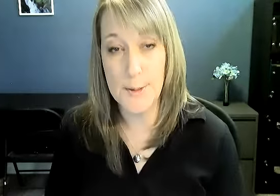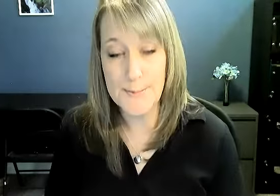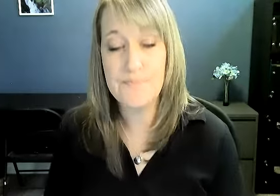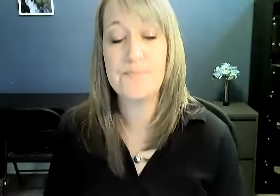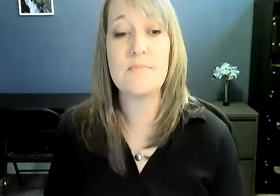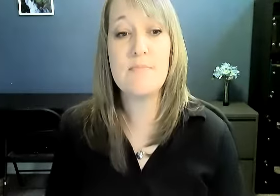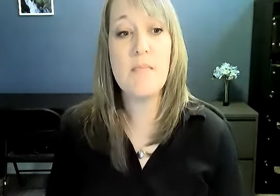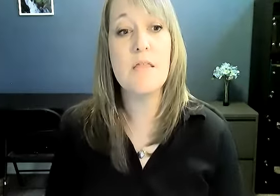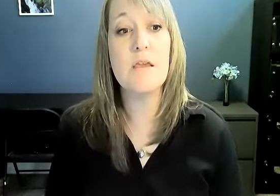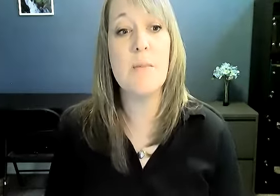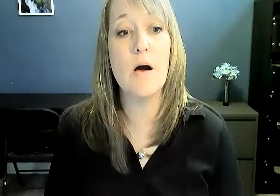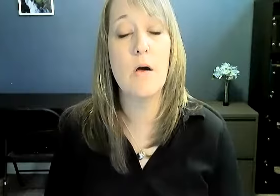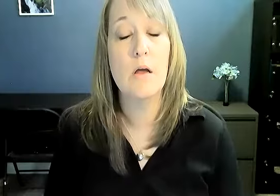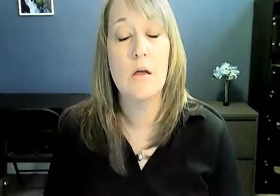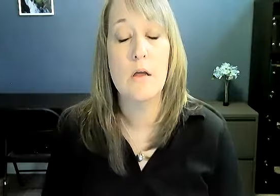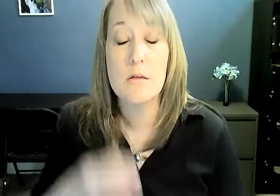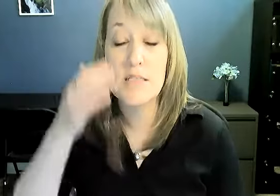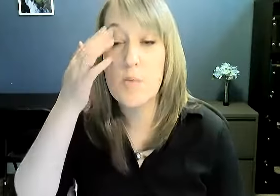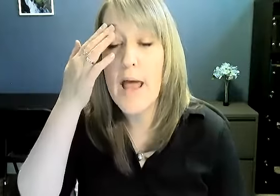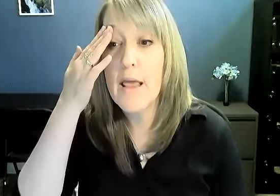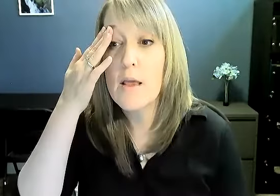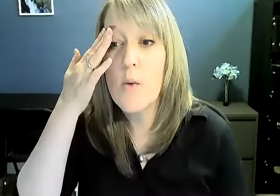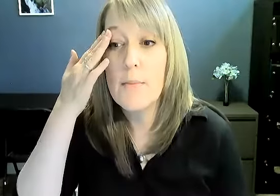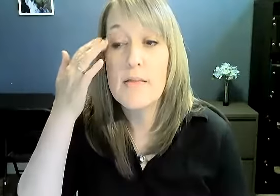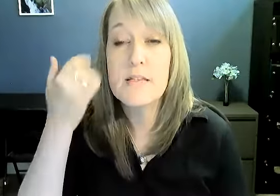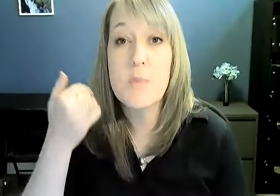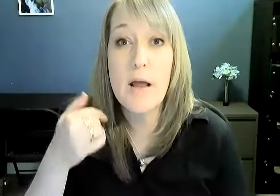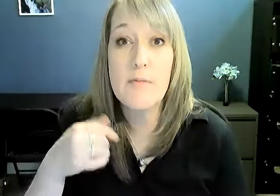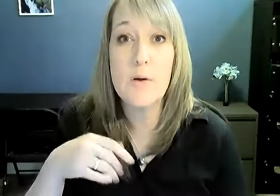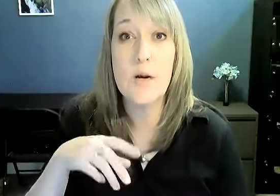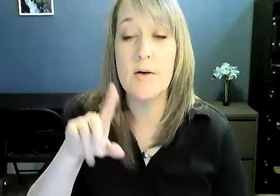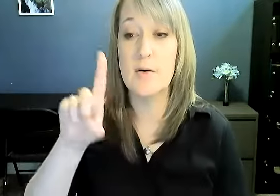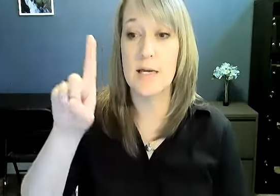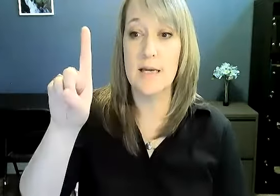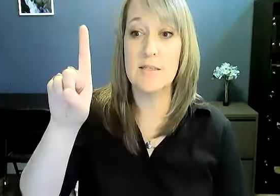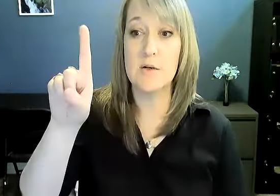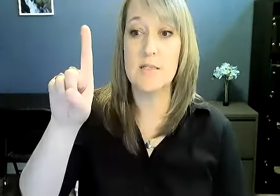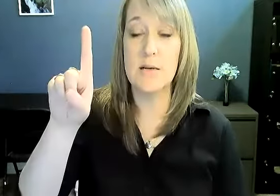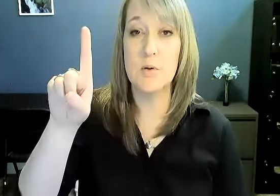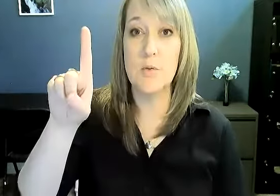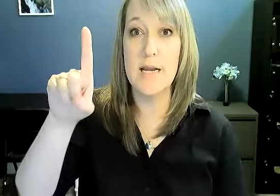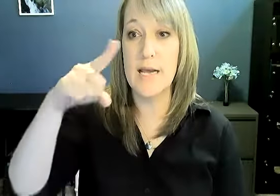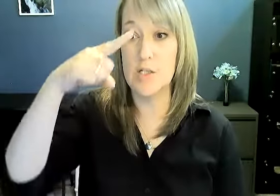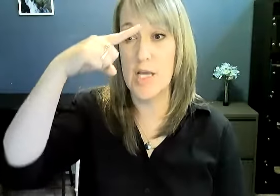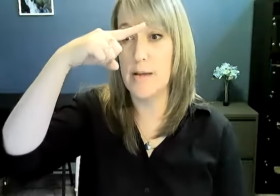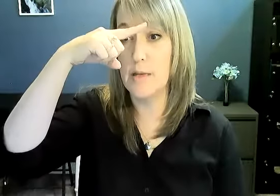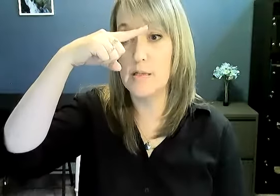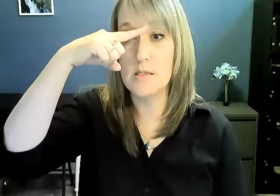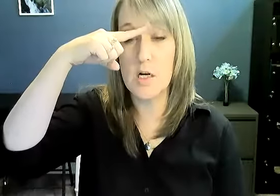Summer, think about sweating and wiping the sweat off your brow, okay? So it's a number 1 hand shape. Starts